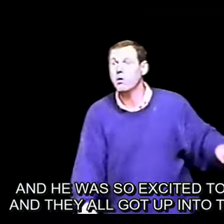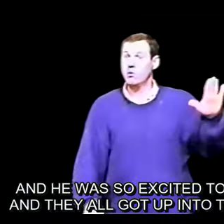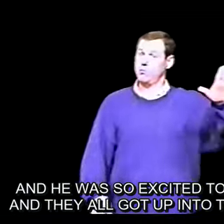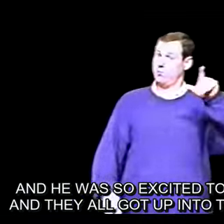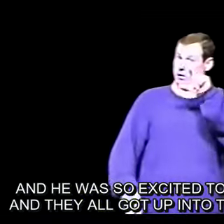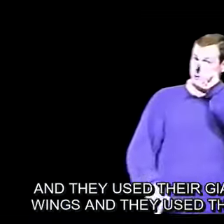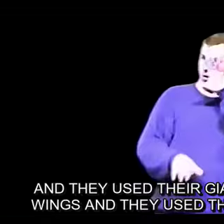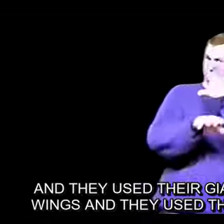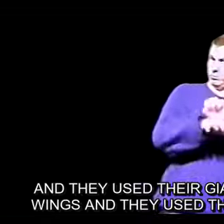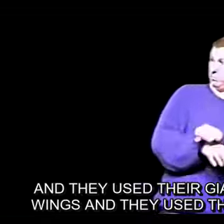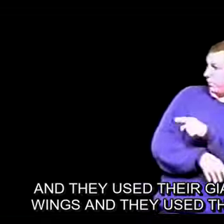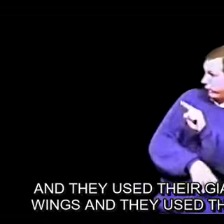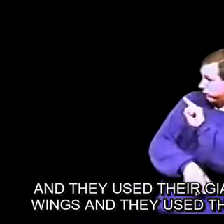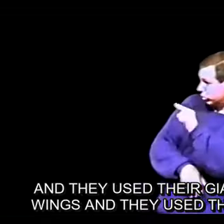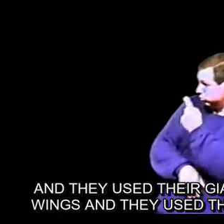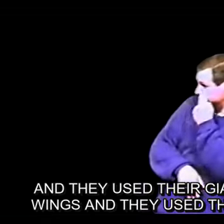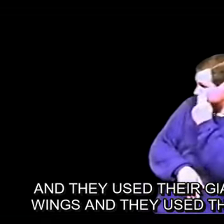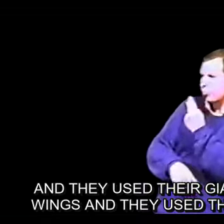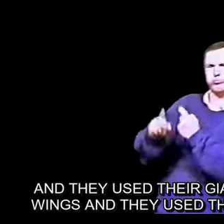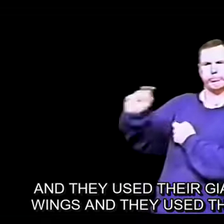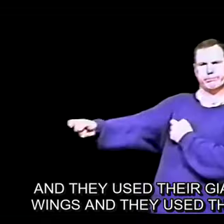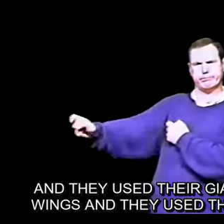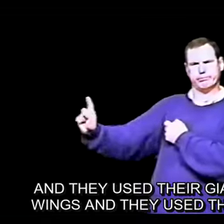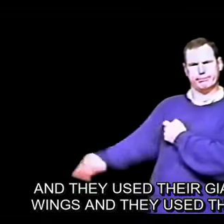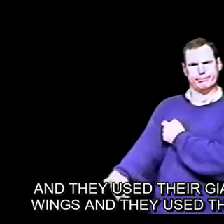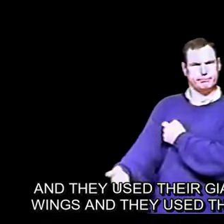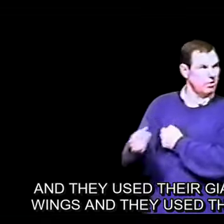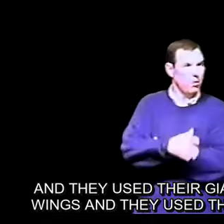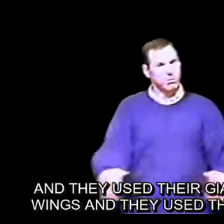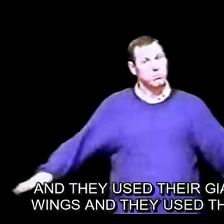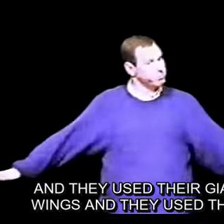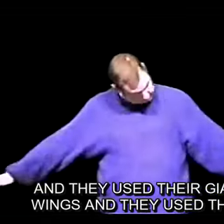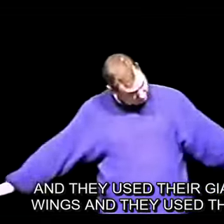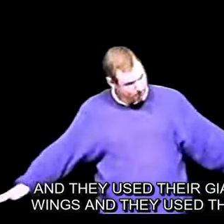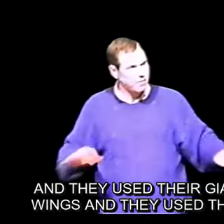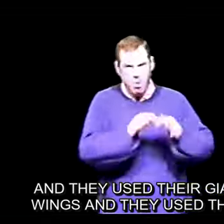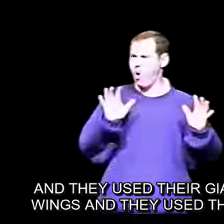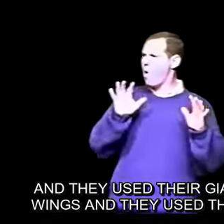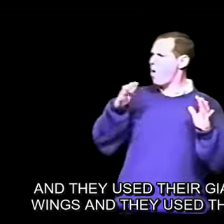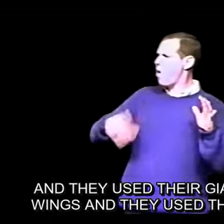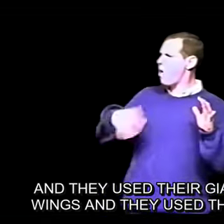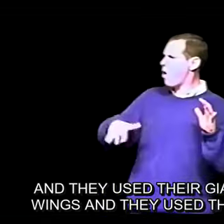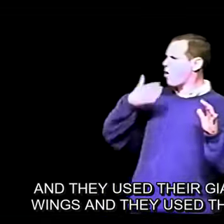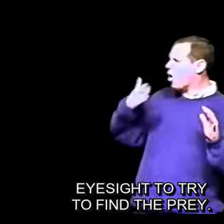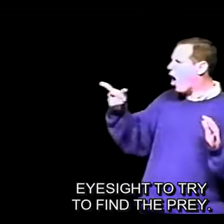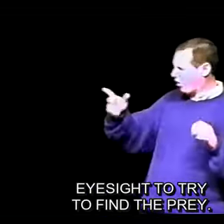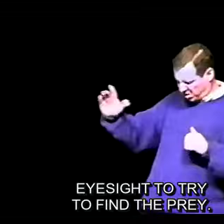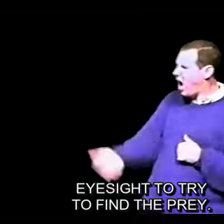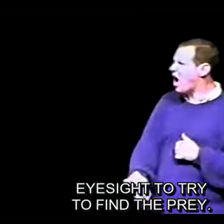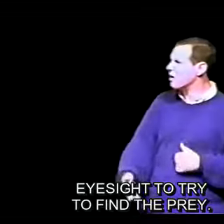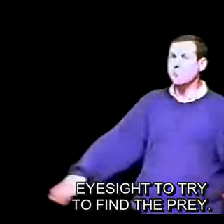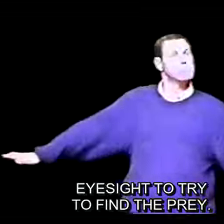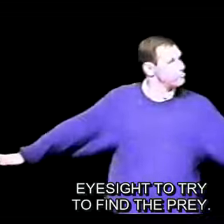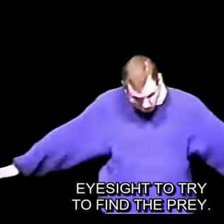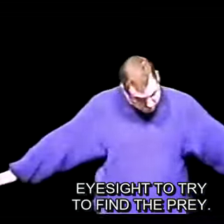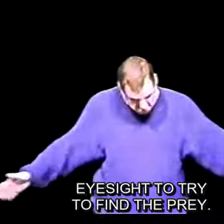they used their giant wings, and they used their eyesight to try to find